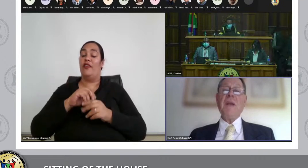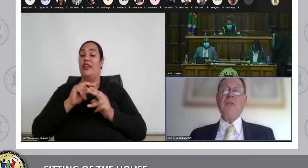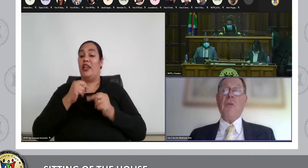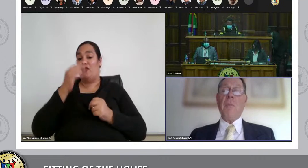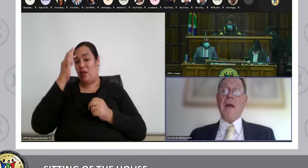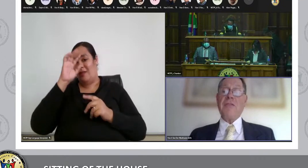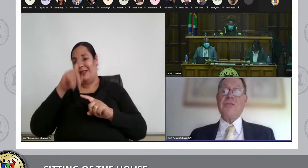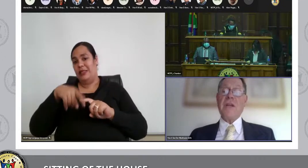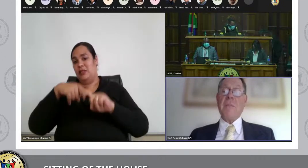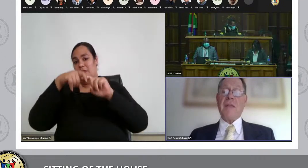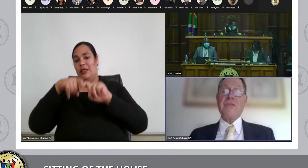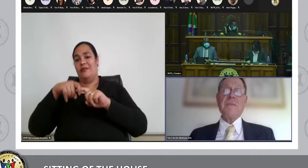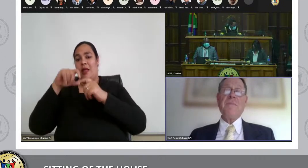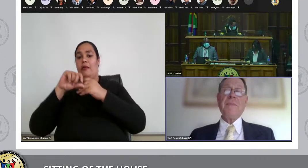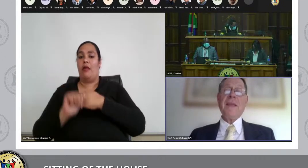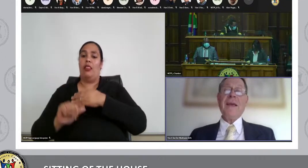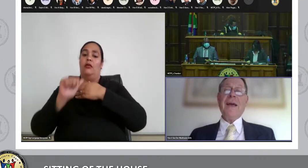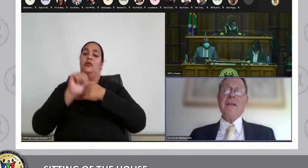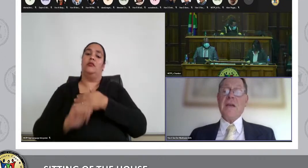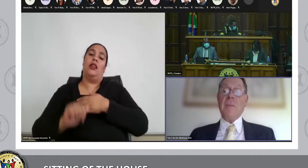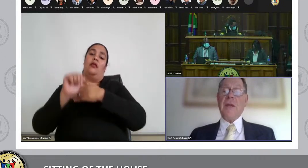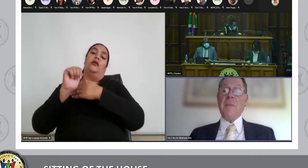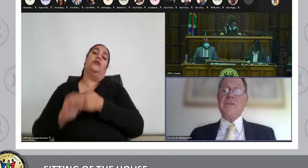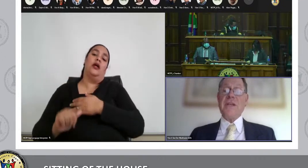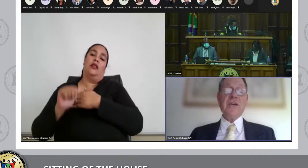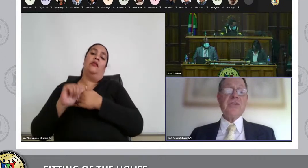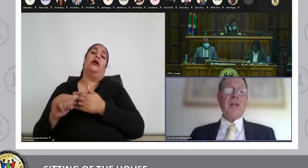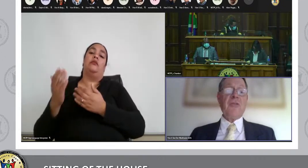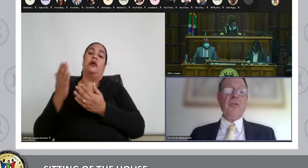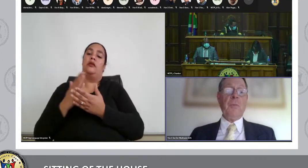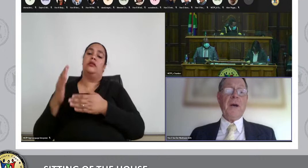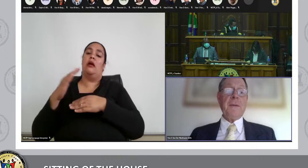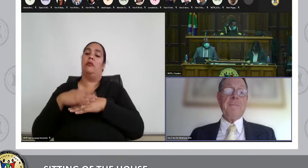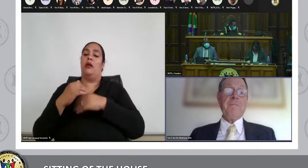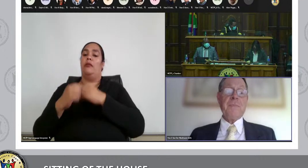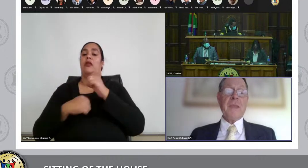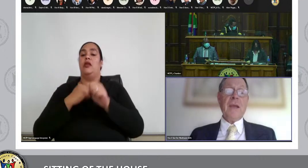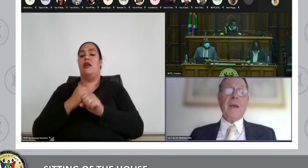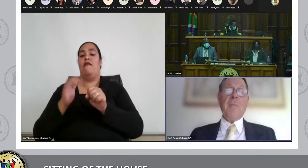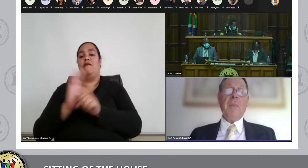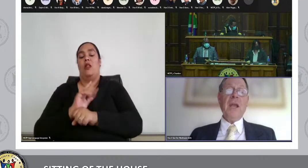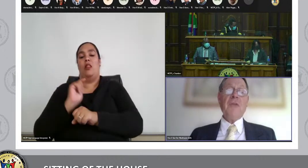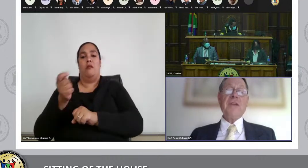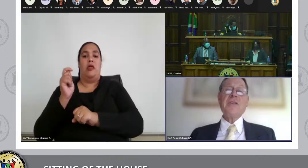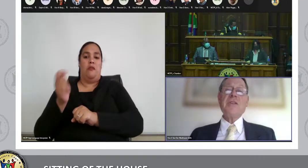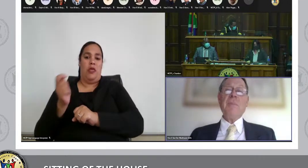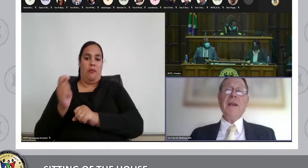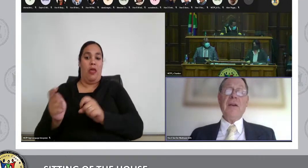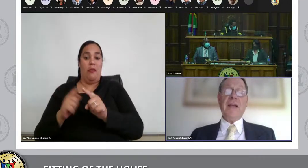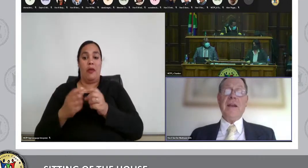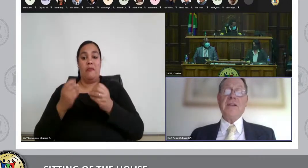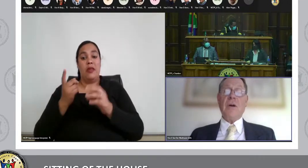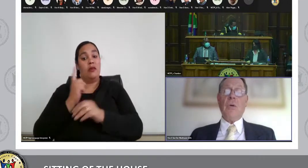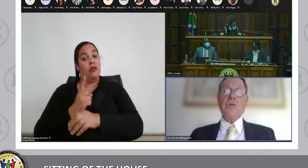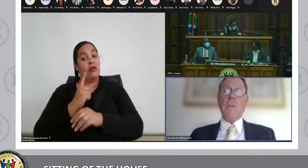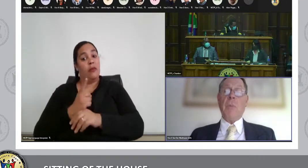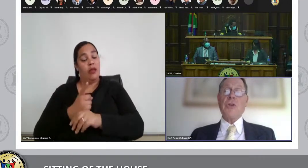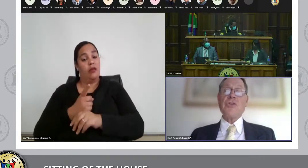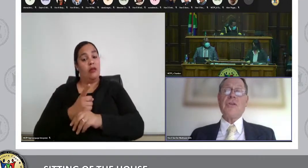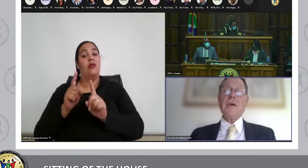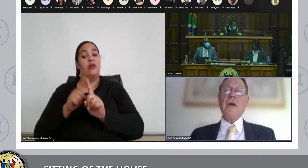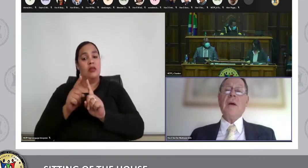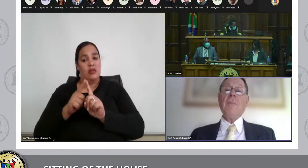been suspended for months and months, and sometimes years at full pay. Many of the disciplinary hearings are